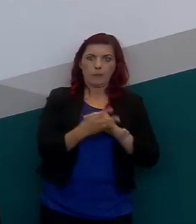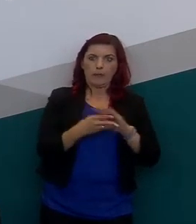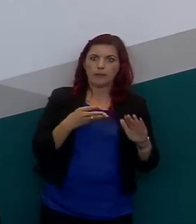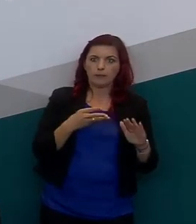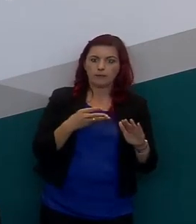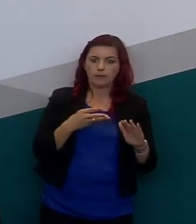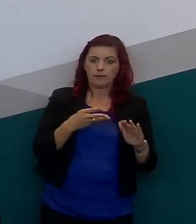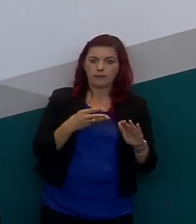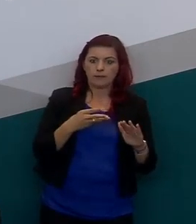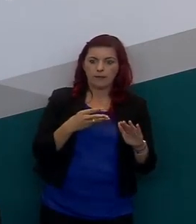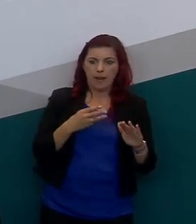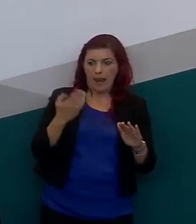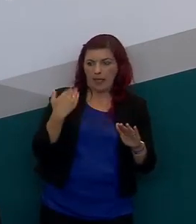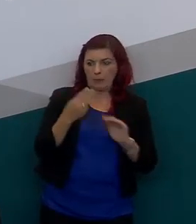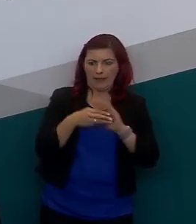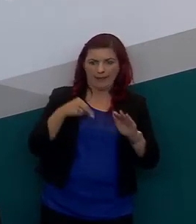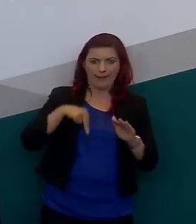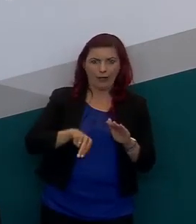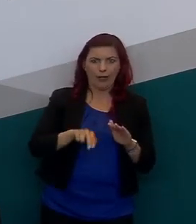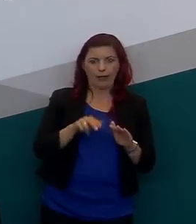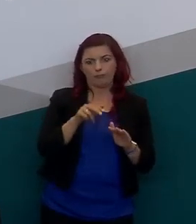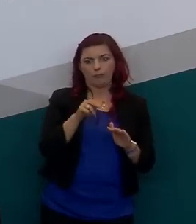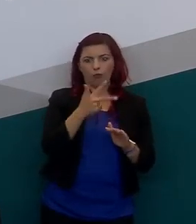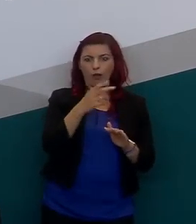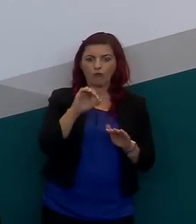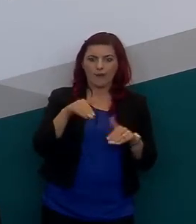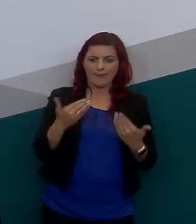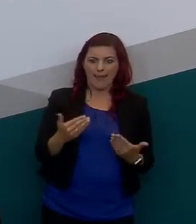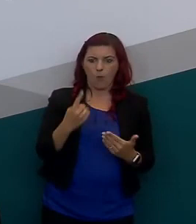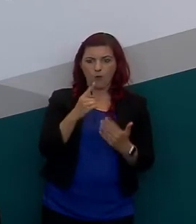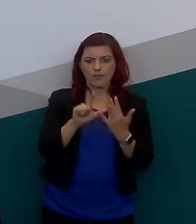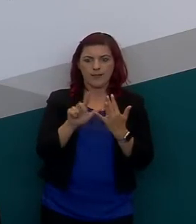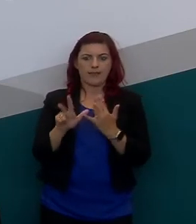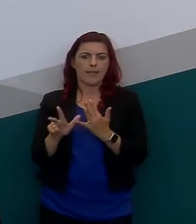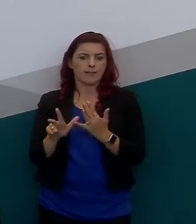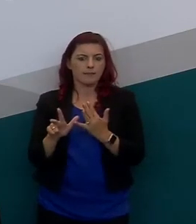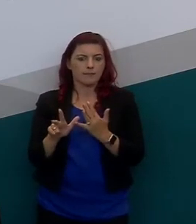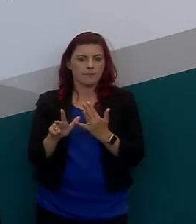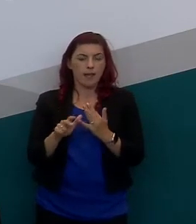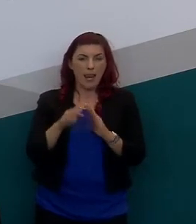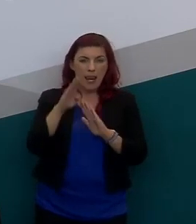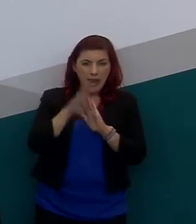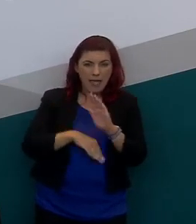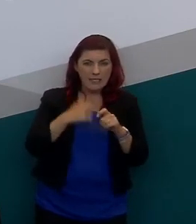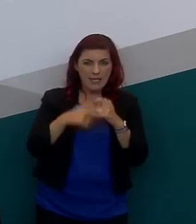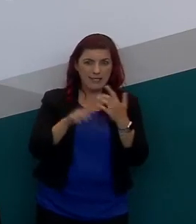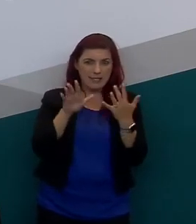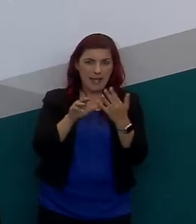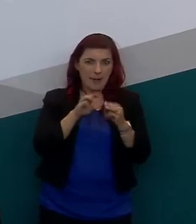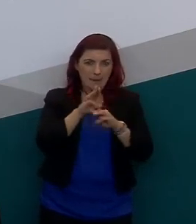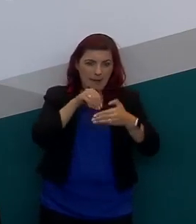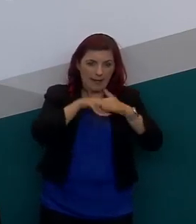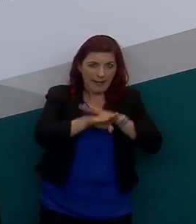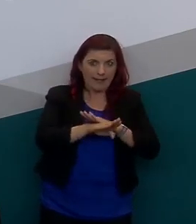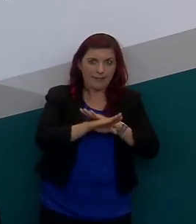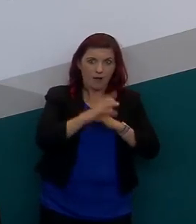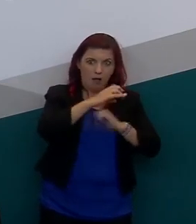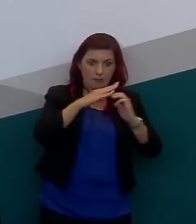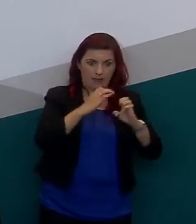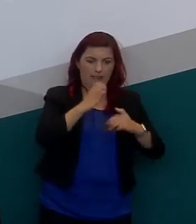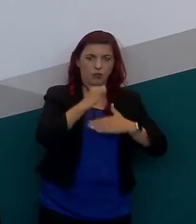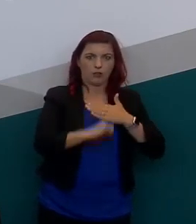almost 300 the preceding week. We are looking at fewer than 10 admissions per day to